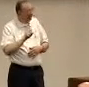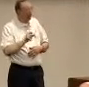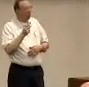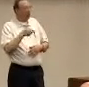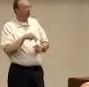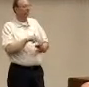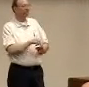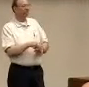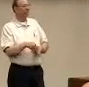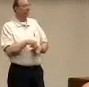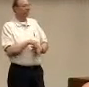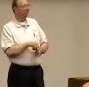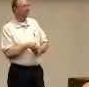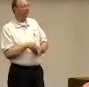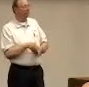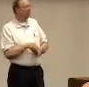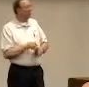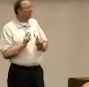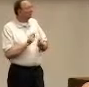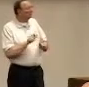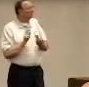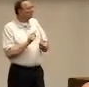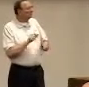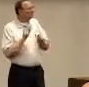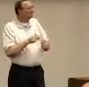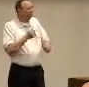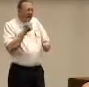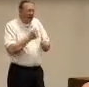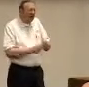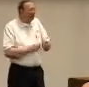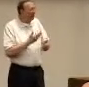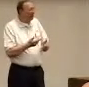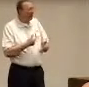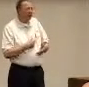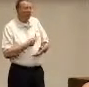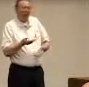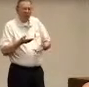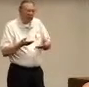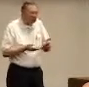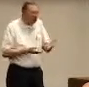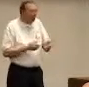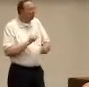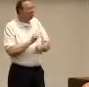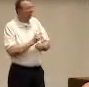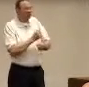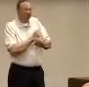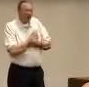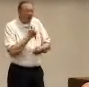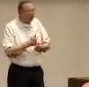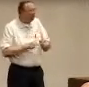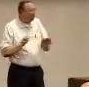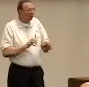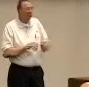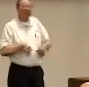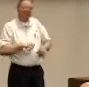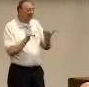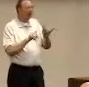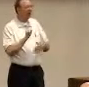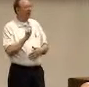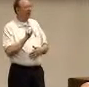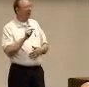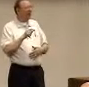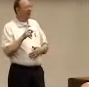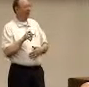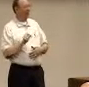is still wavering to this day, but they would not miss. They would come to everything we did. They would serve. They loved everything that we